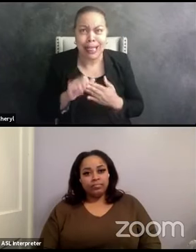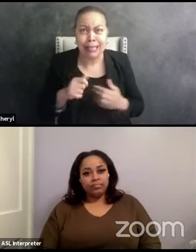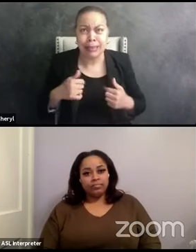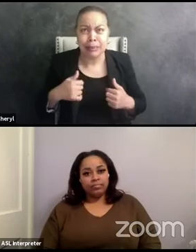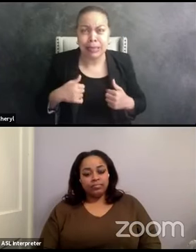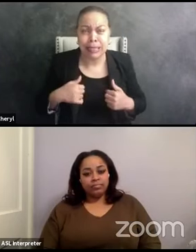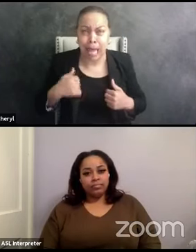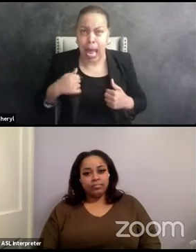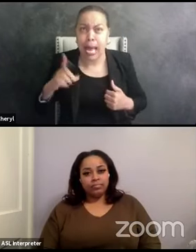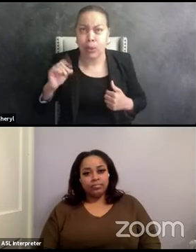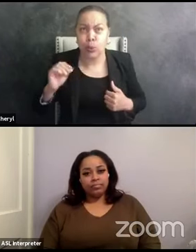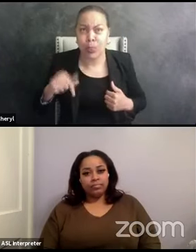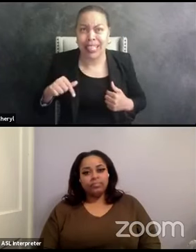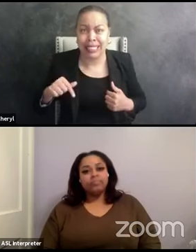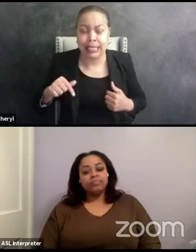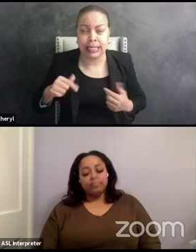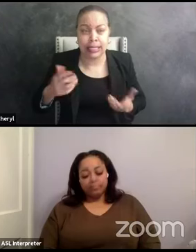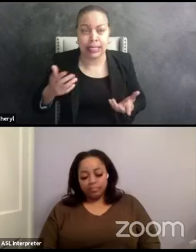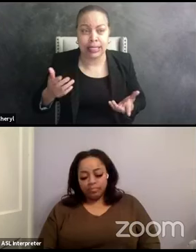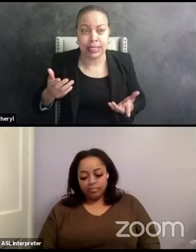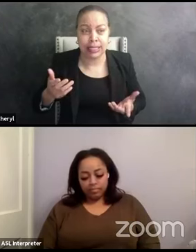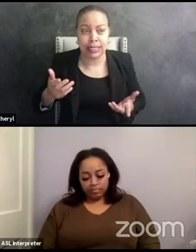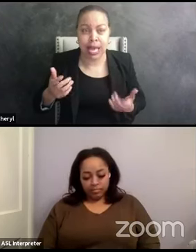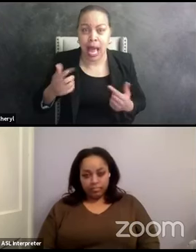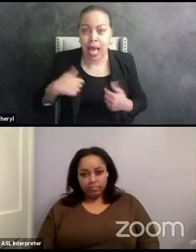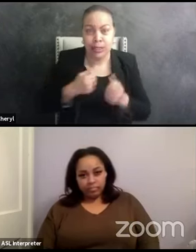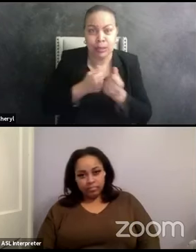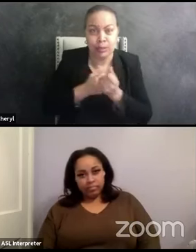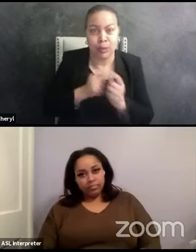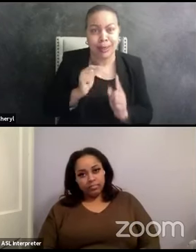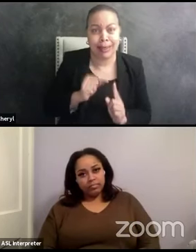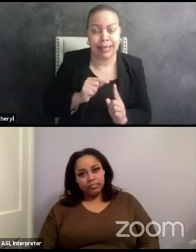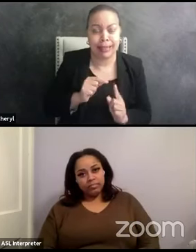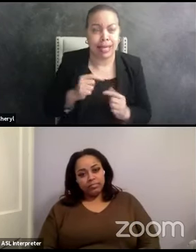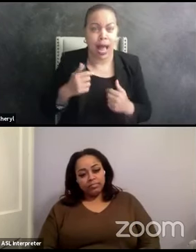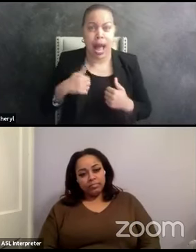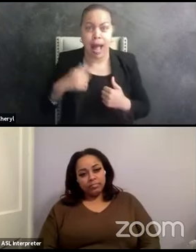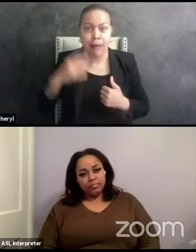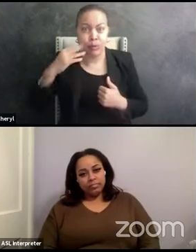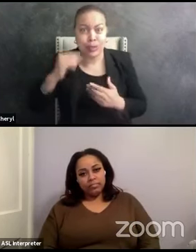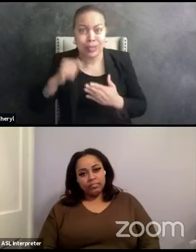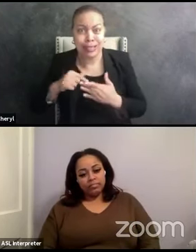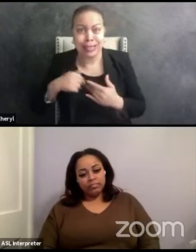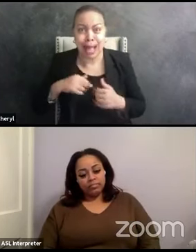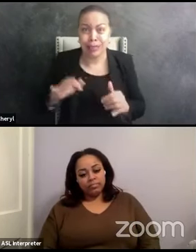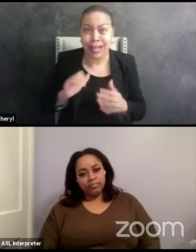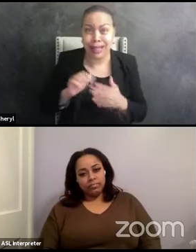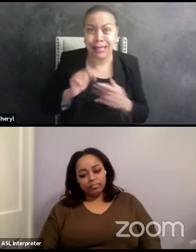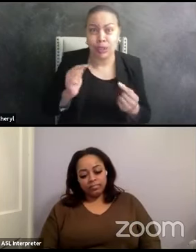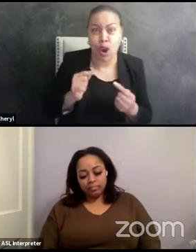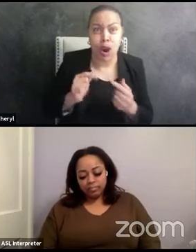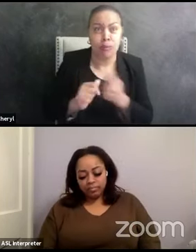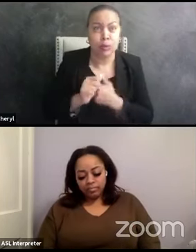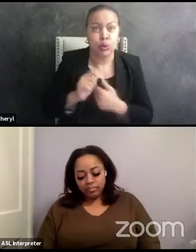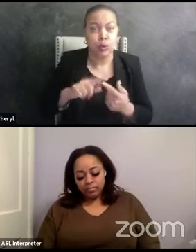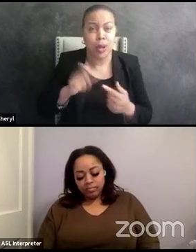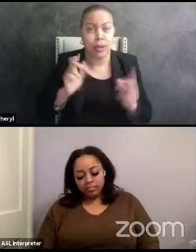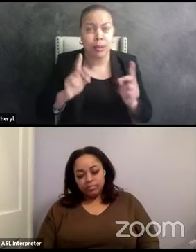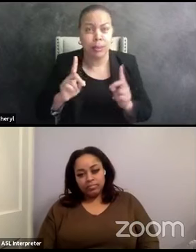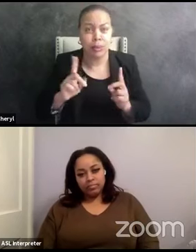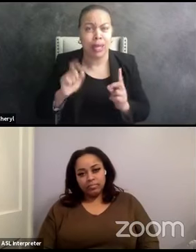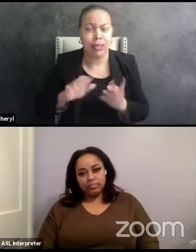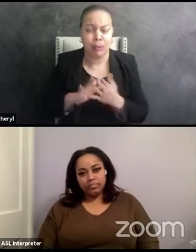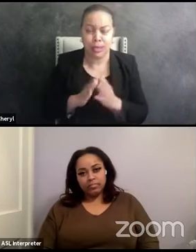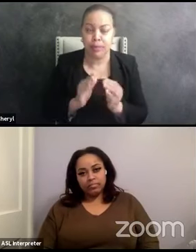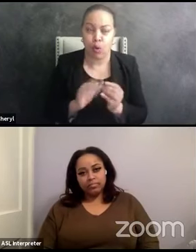I do this. You know, I support this. I've done this harm. I've contributed to this harm. I need to be more explicit.